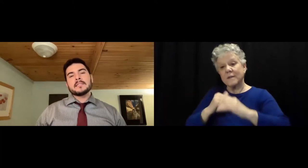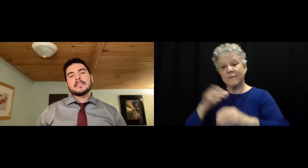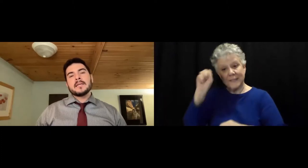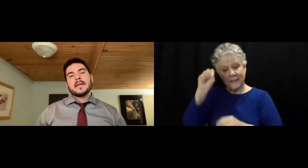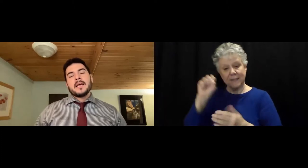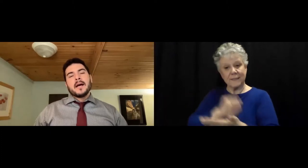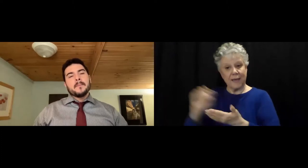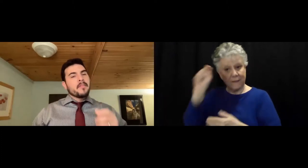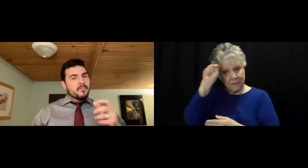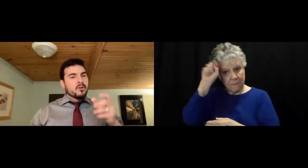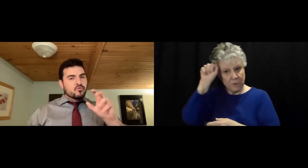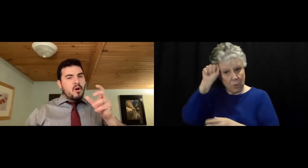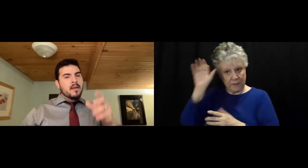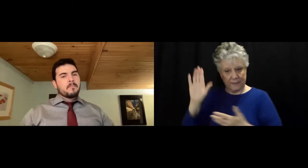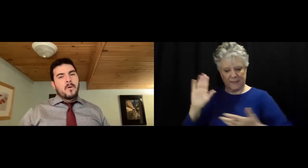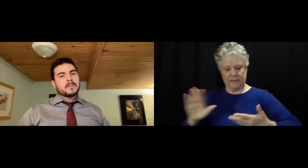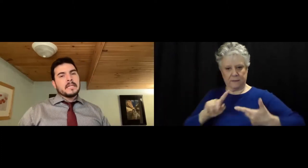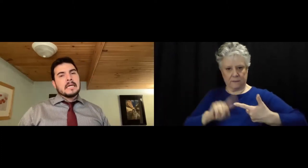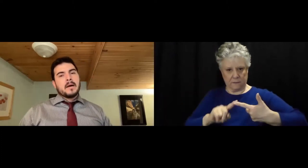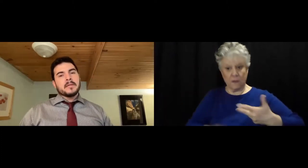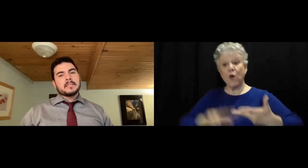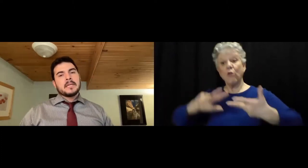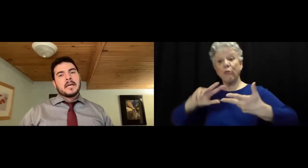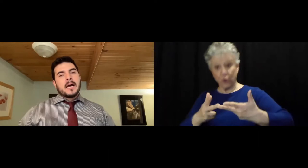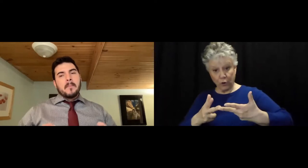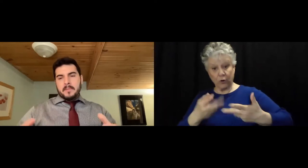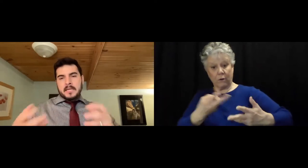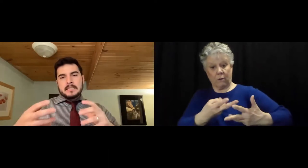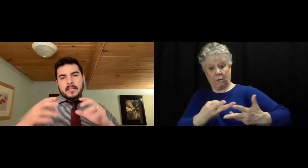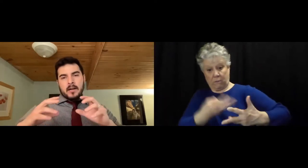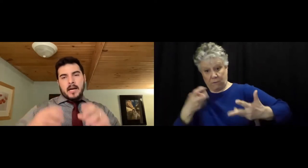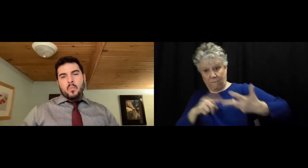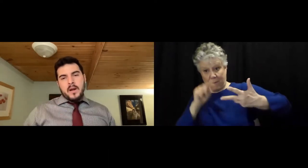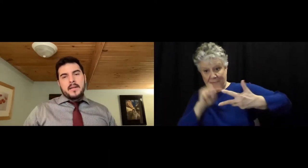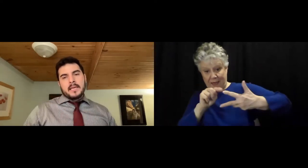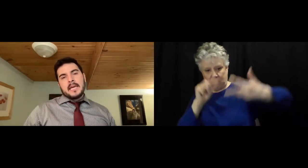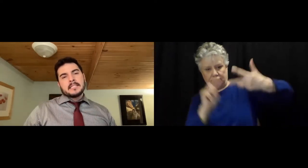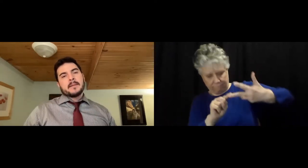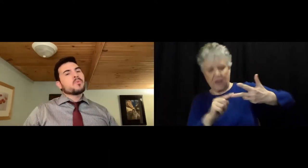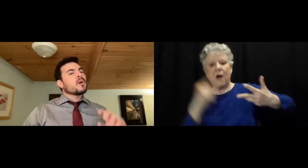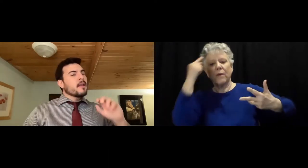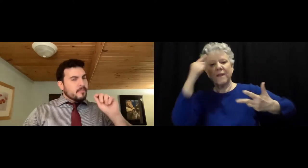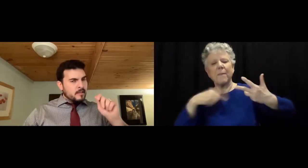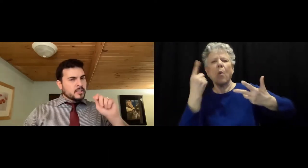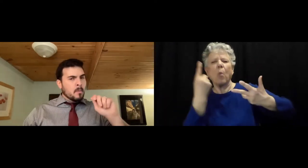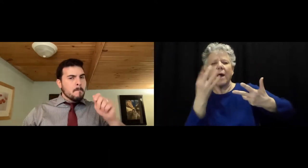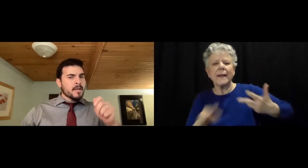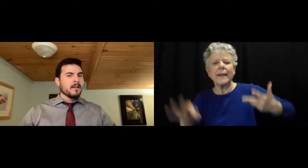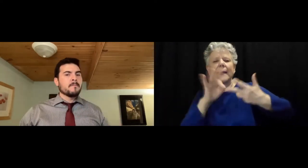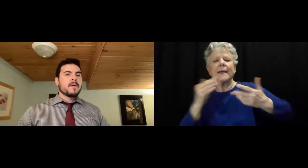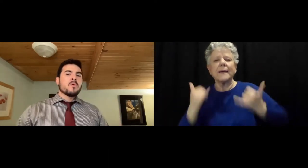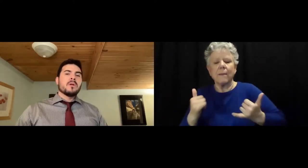Aquinas. And the third, drawing upon St. Thomas, I'm going to consider one key contemporary